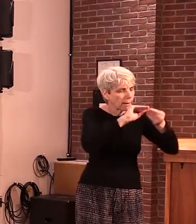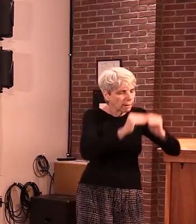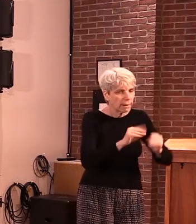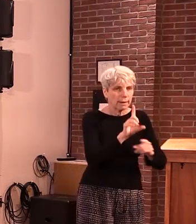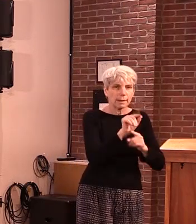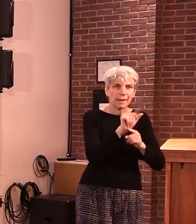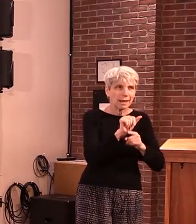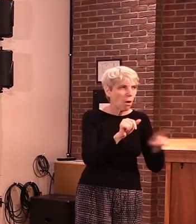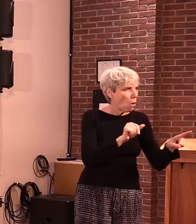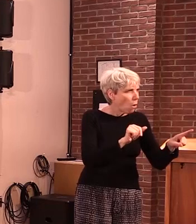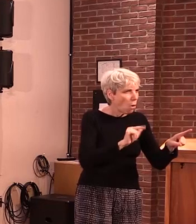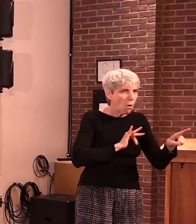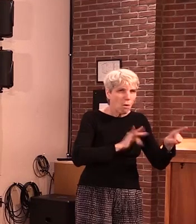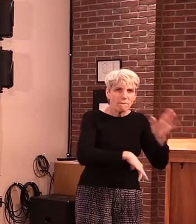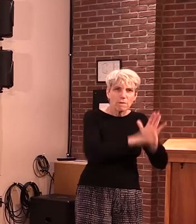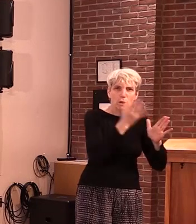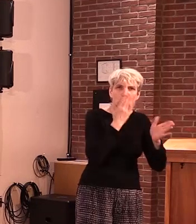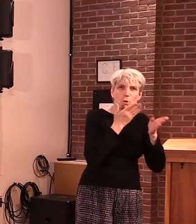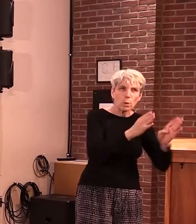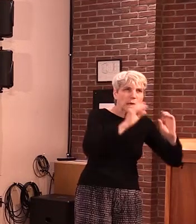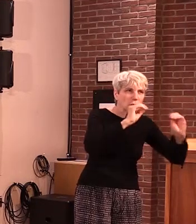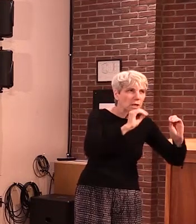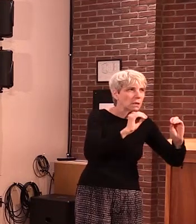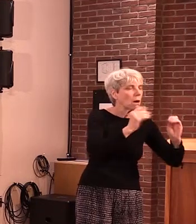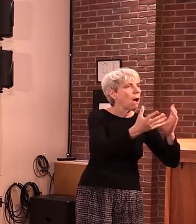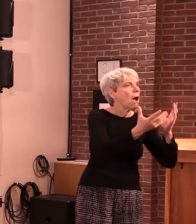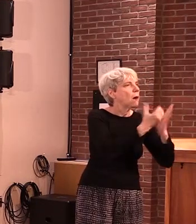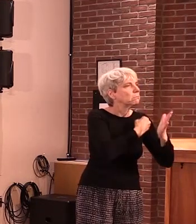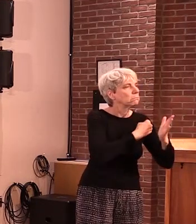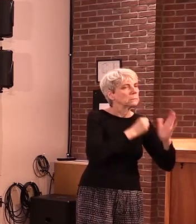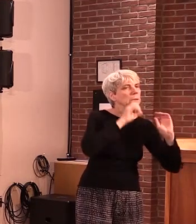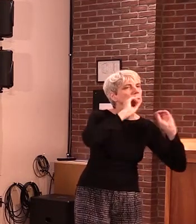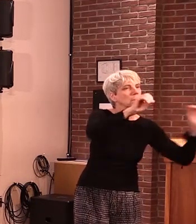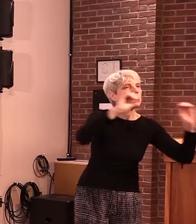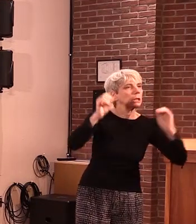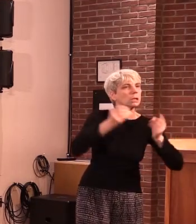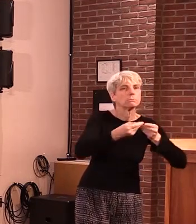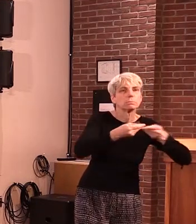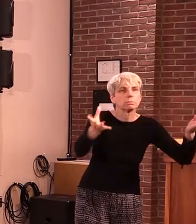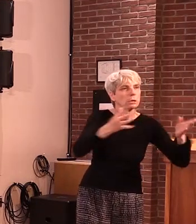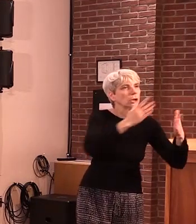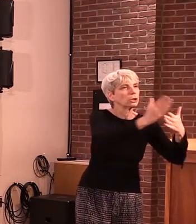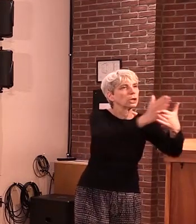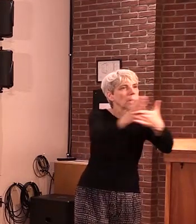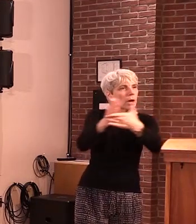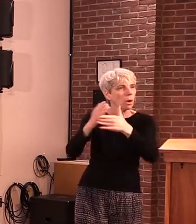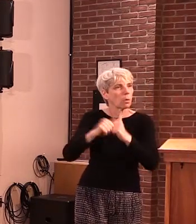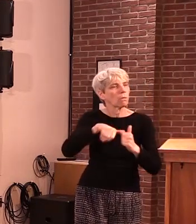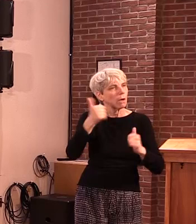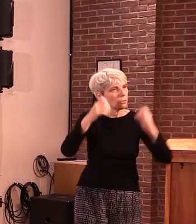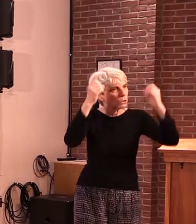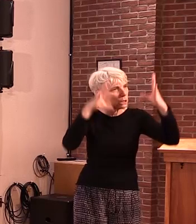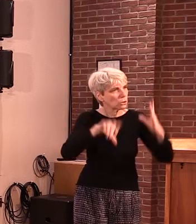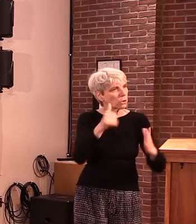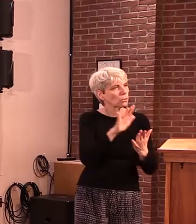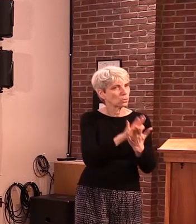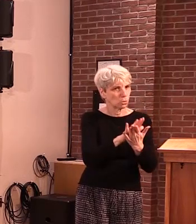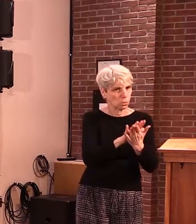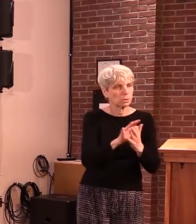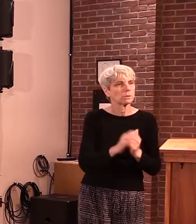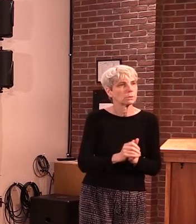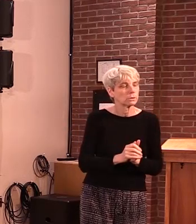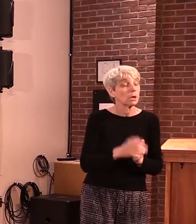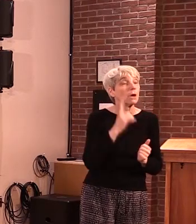well, so we can identify opportunities to share these ideas more broadly across the state. And for our most vulnerable